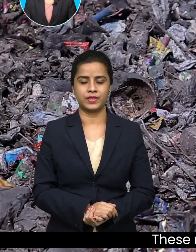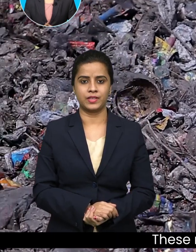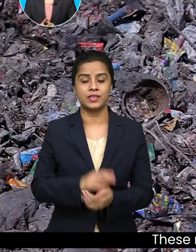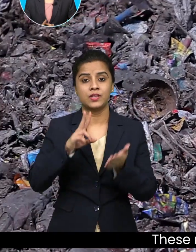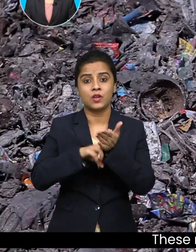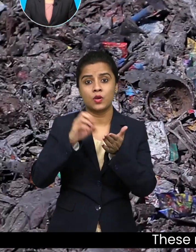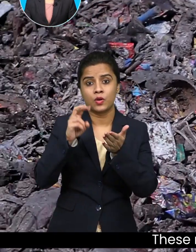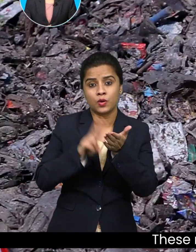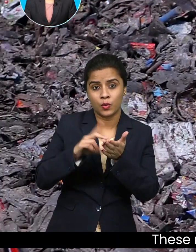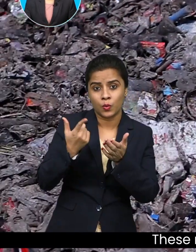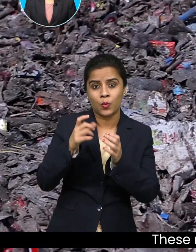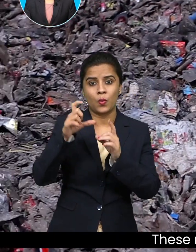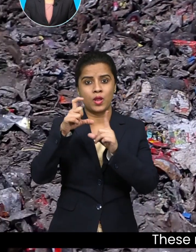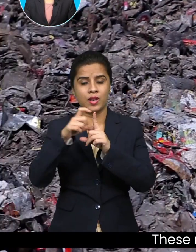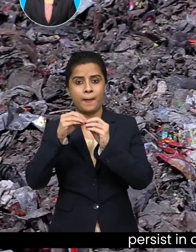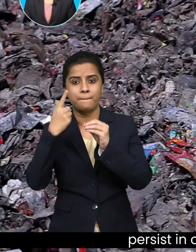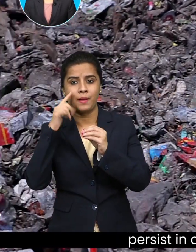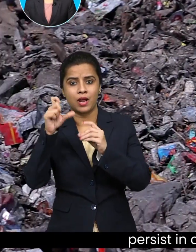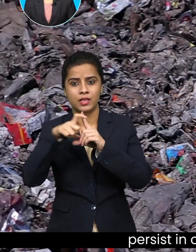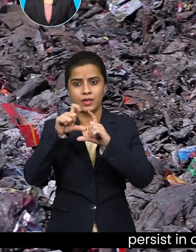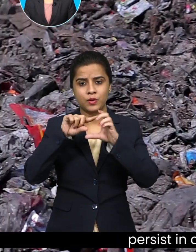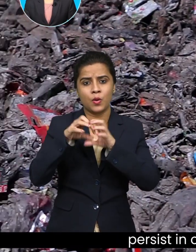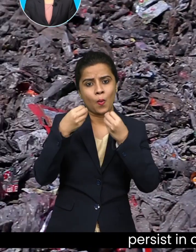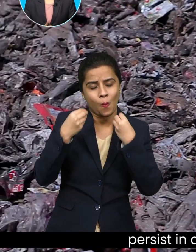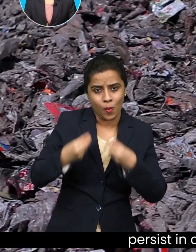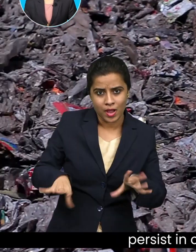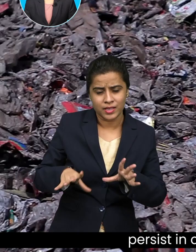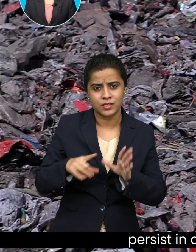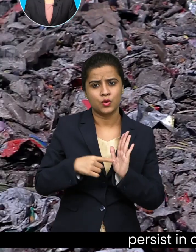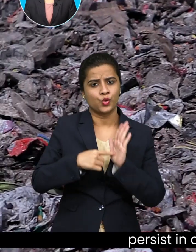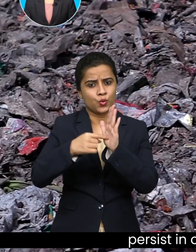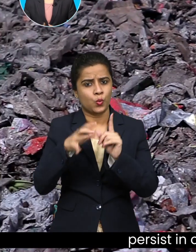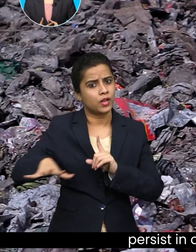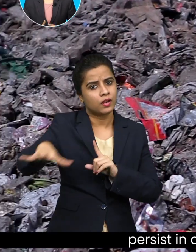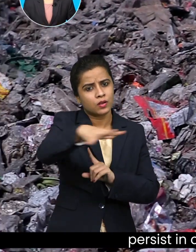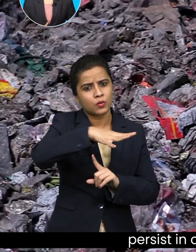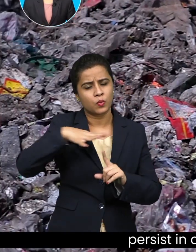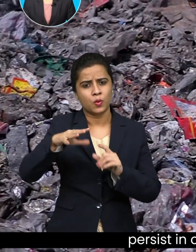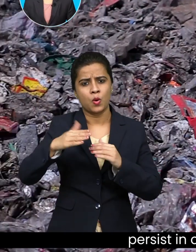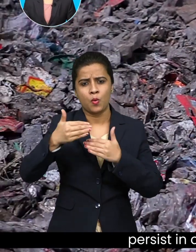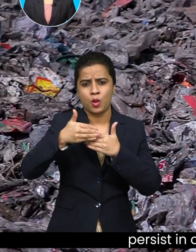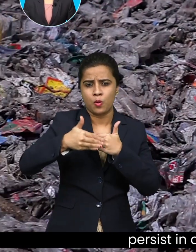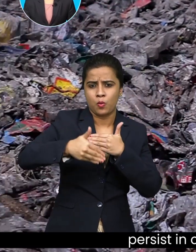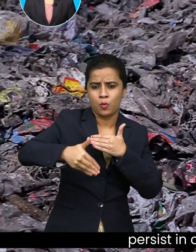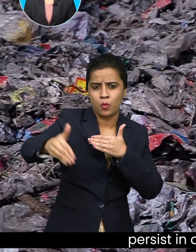These non-biodegradable wastes persist in our environment for a long